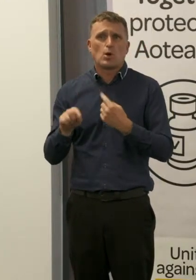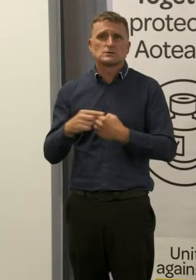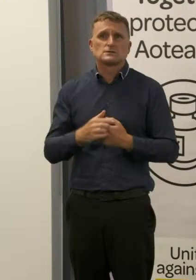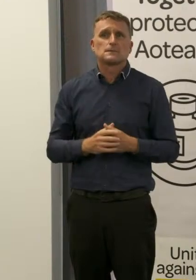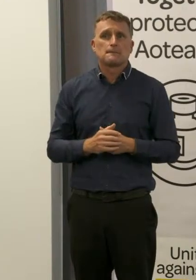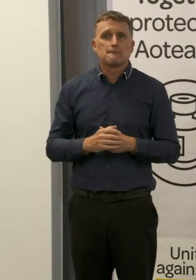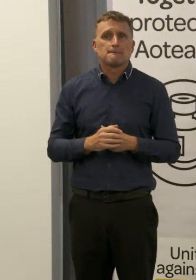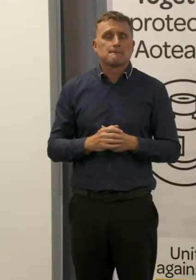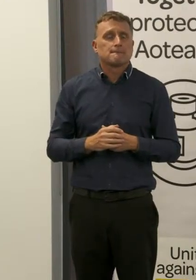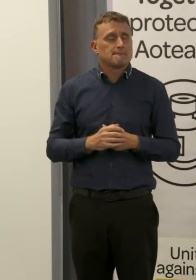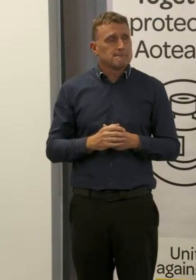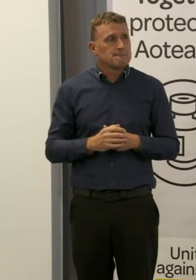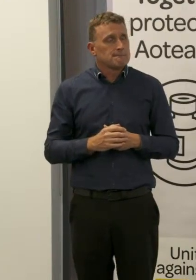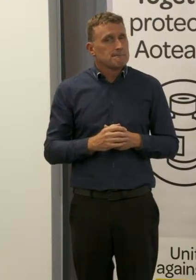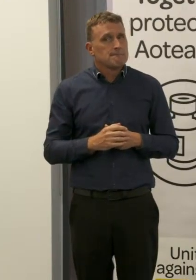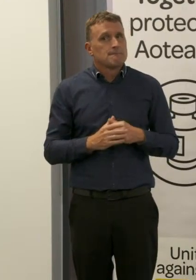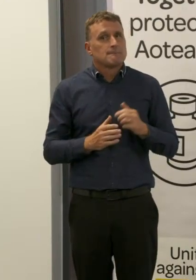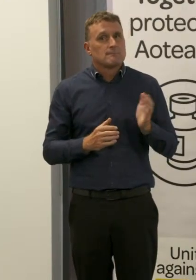be I don't think we've